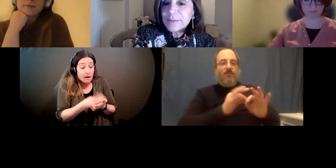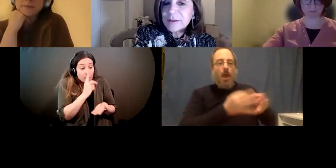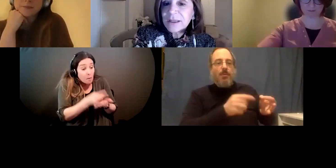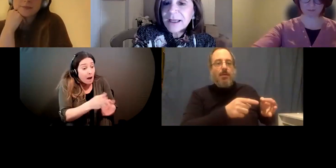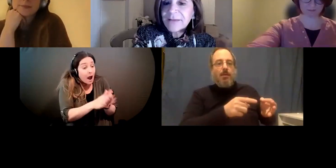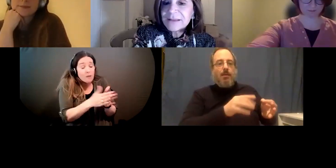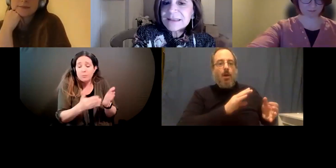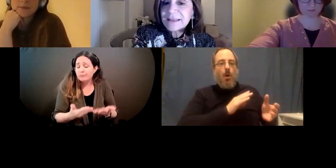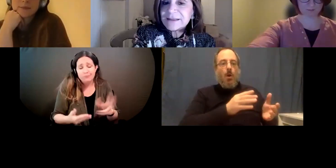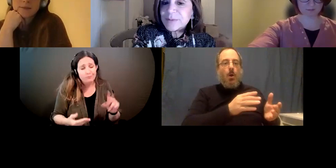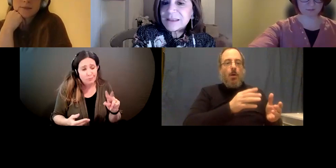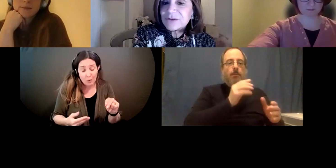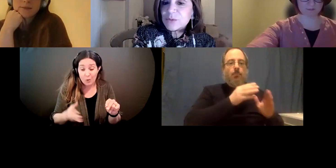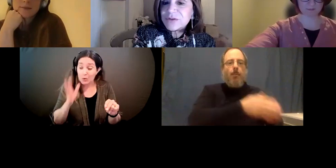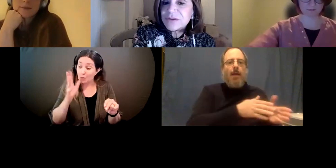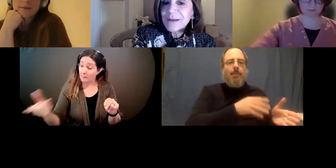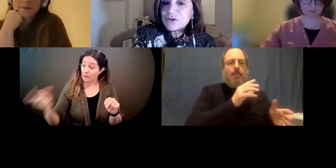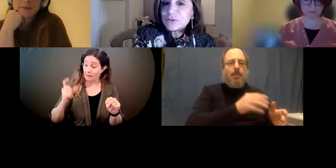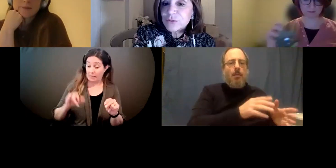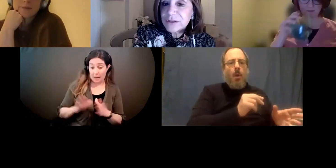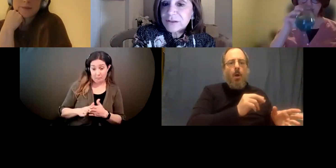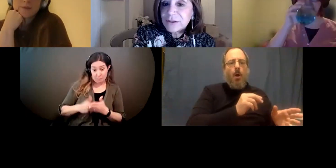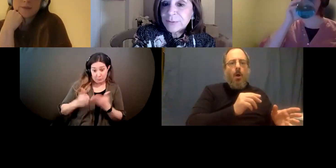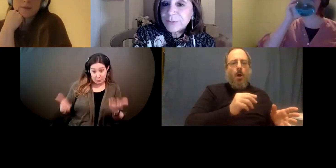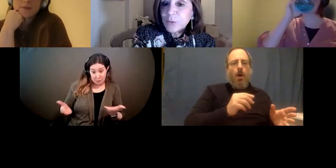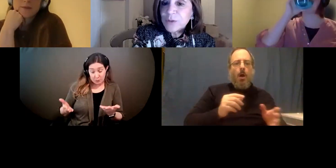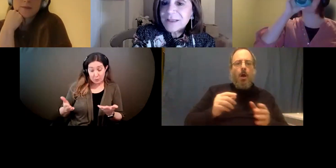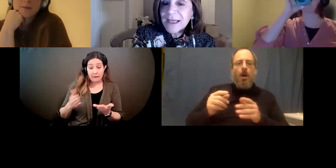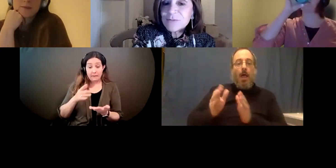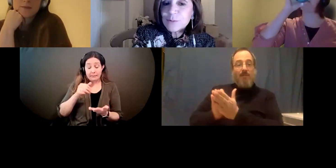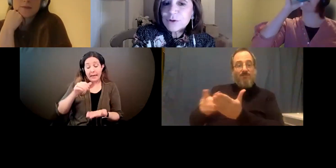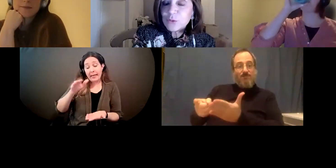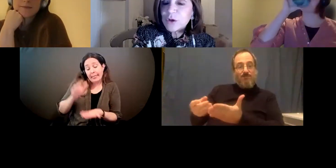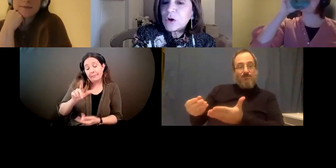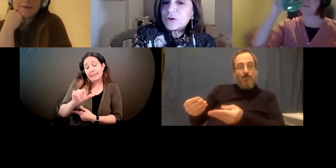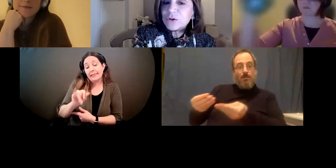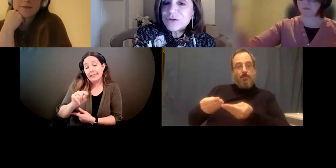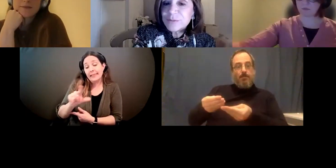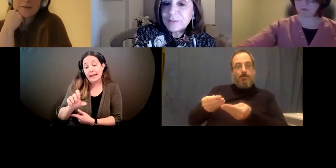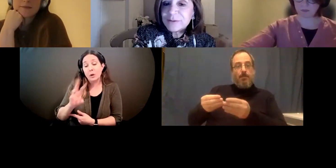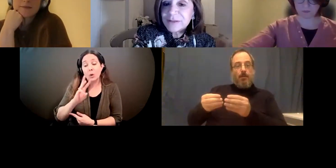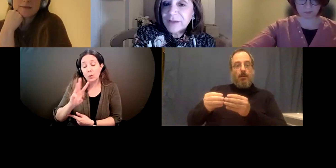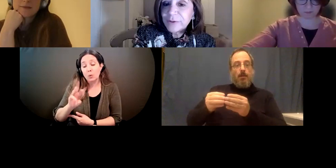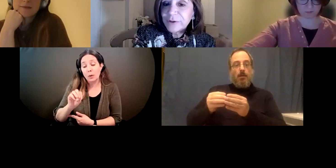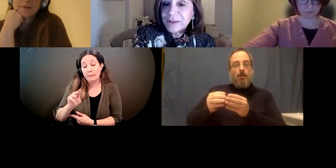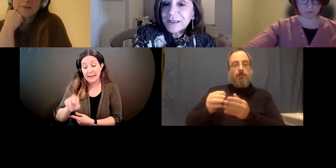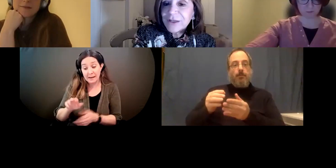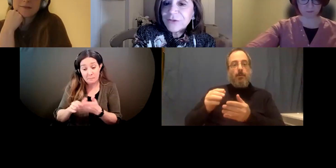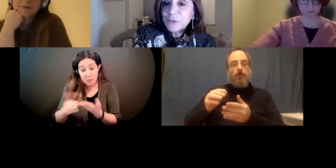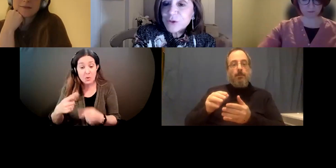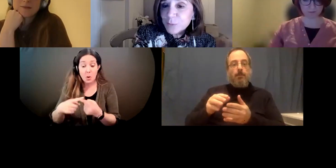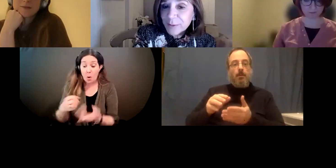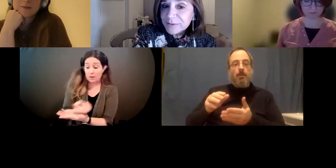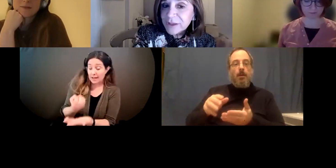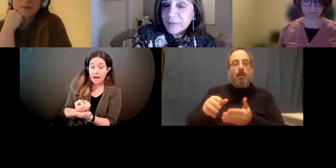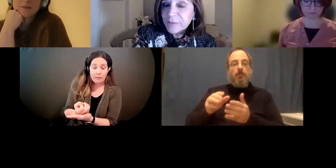Little Women and the encyclopedias was a special treat. When it came to books, we all used the public library. There